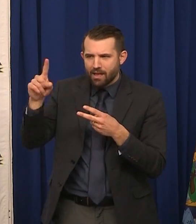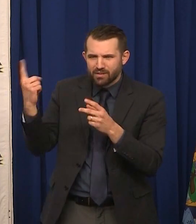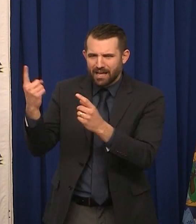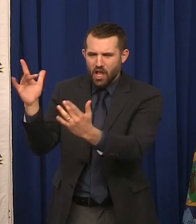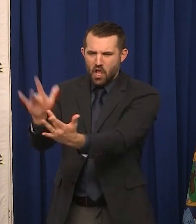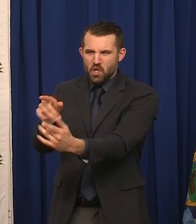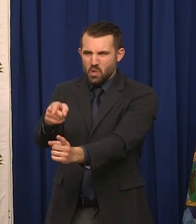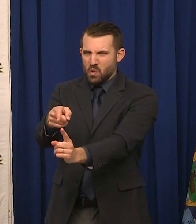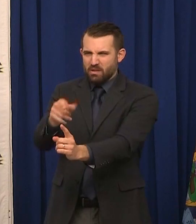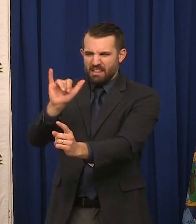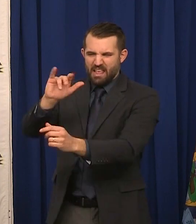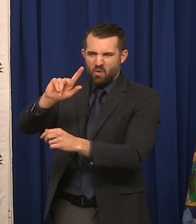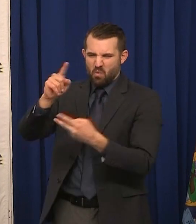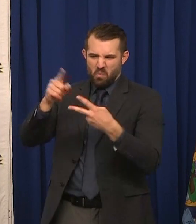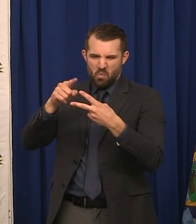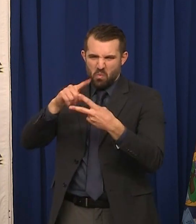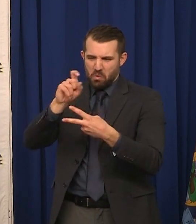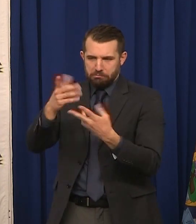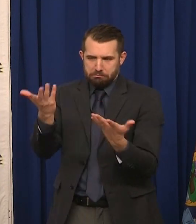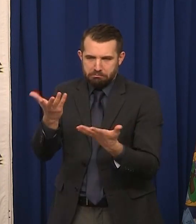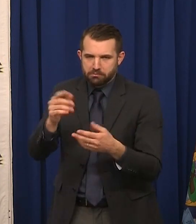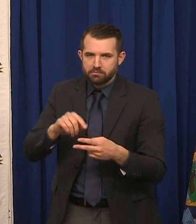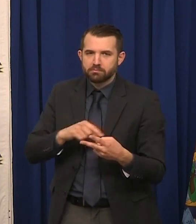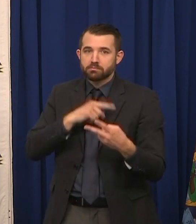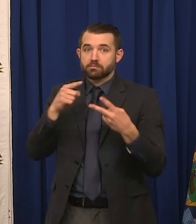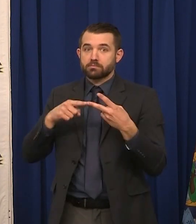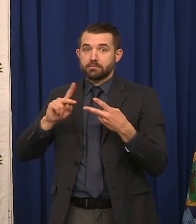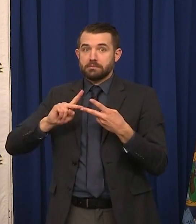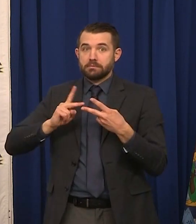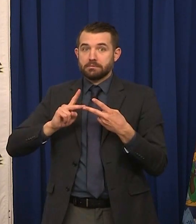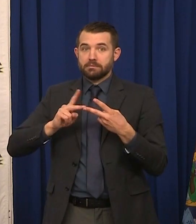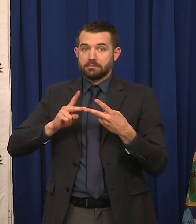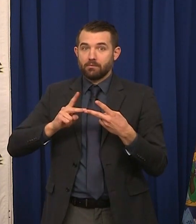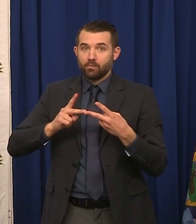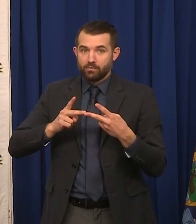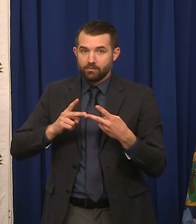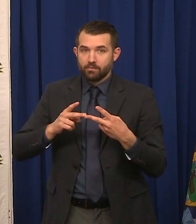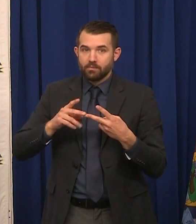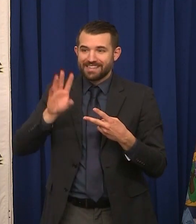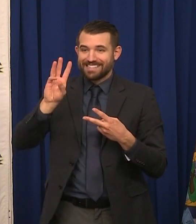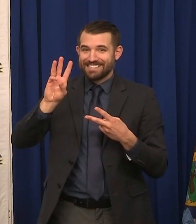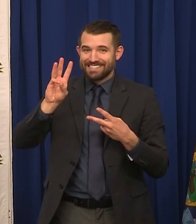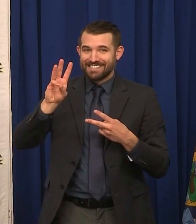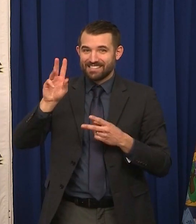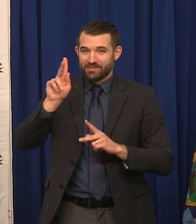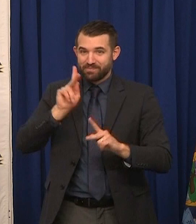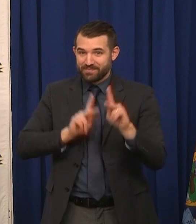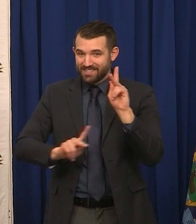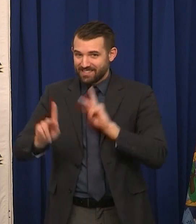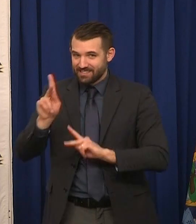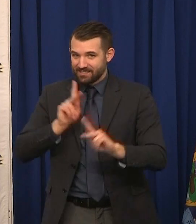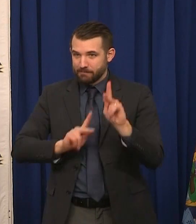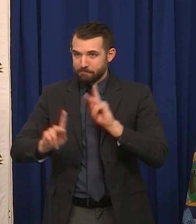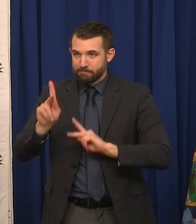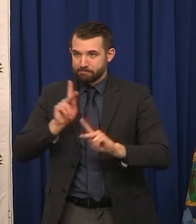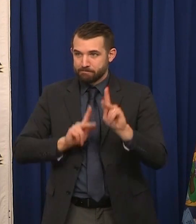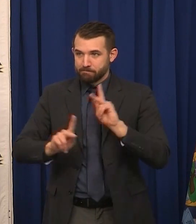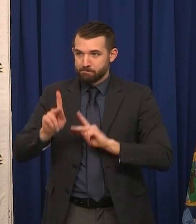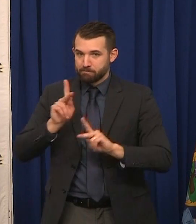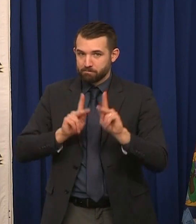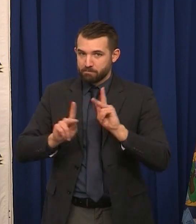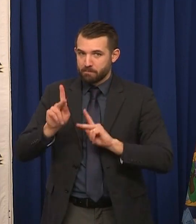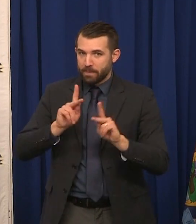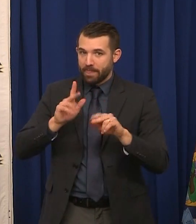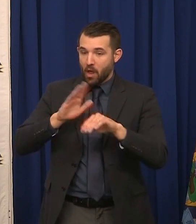great, thank you. And there are 6 people on the list of positive tests that are listed as being in